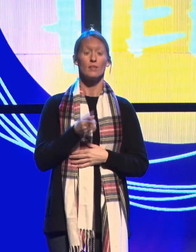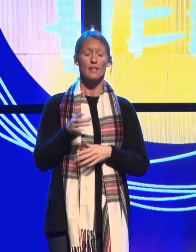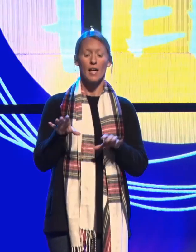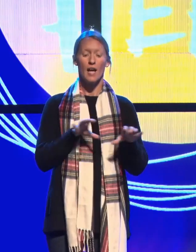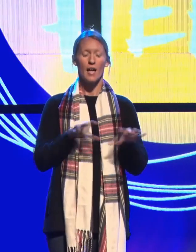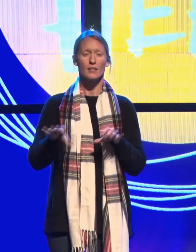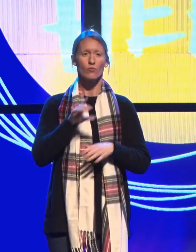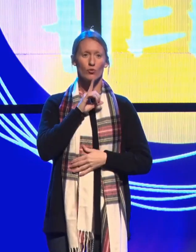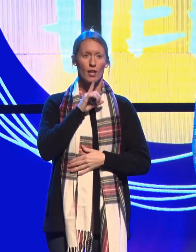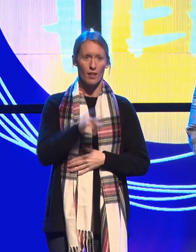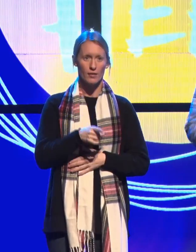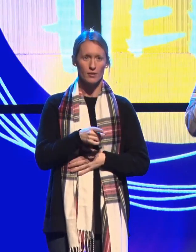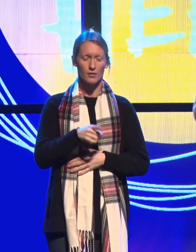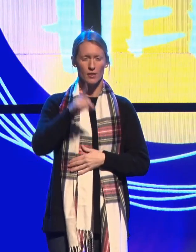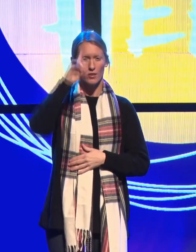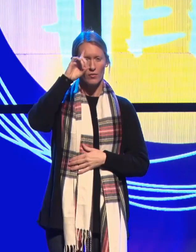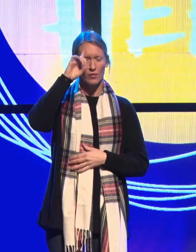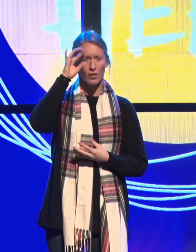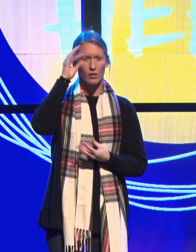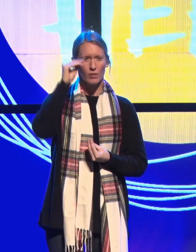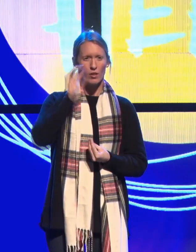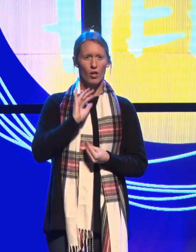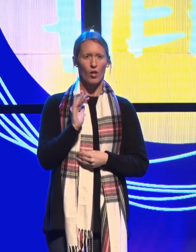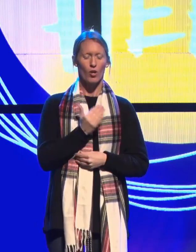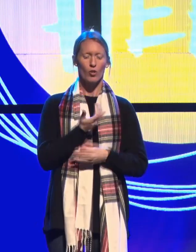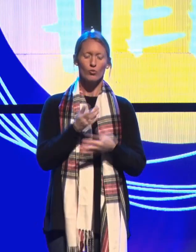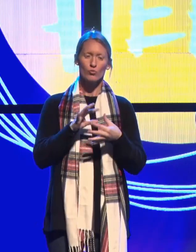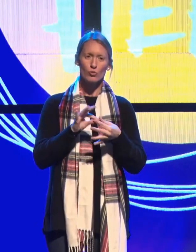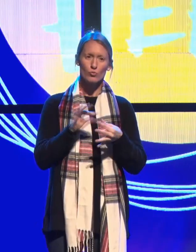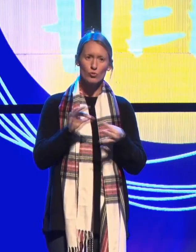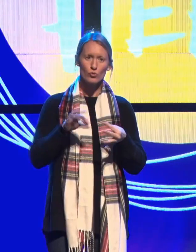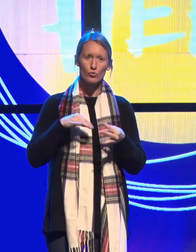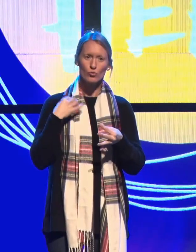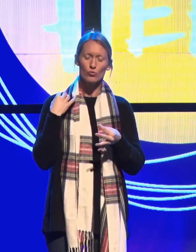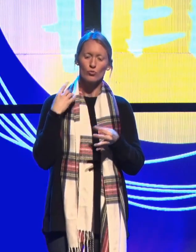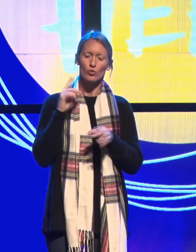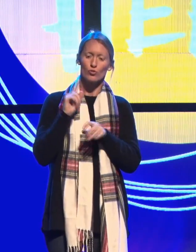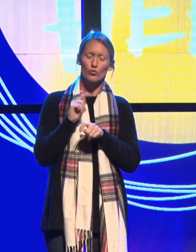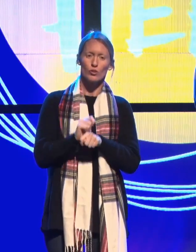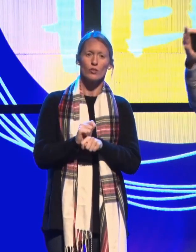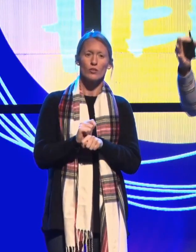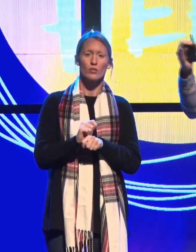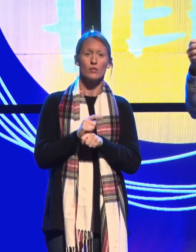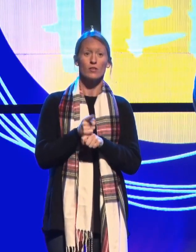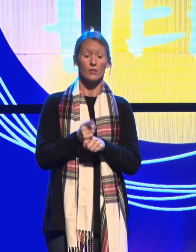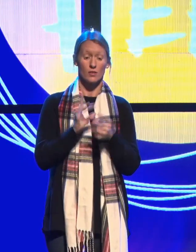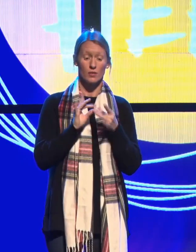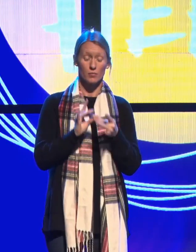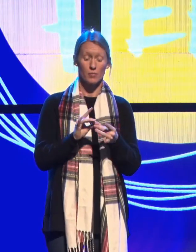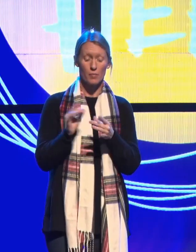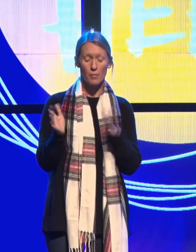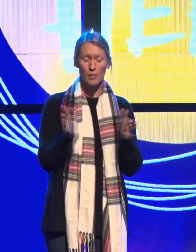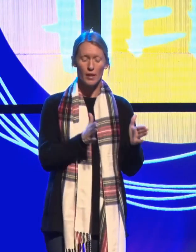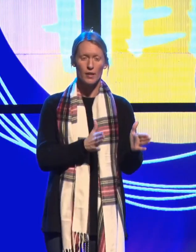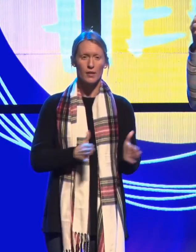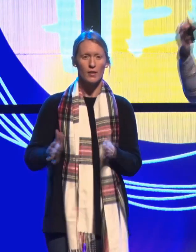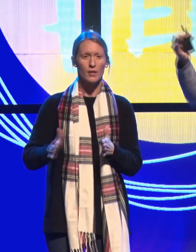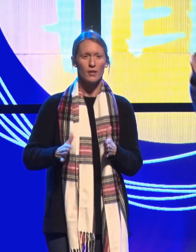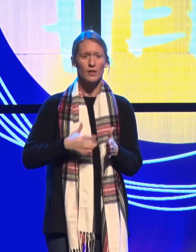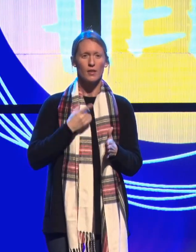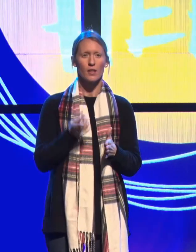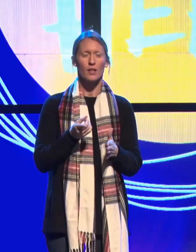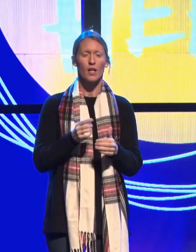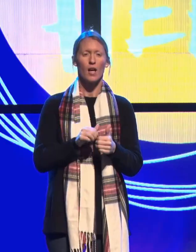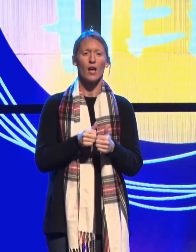reality. And as we think about this, our scriptures and our tradition actually speaks to this idea of planning and of thinking about how to get the